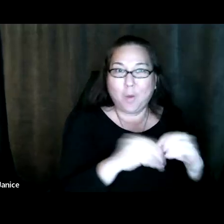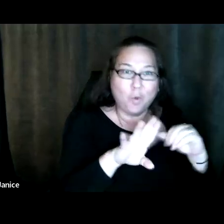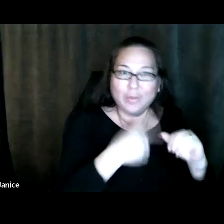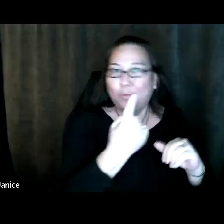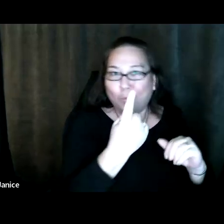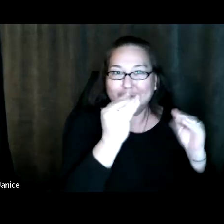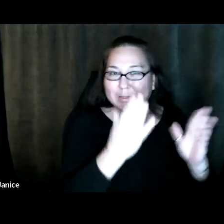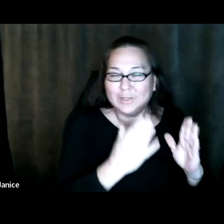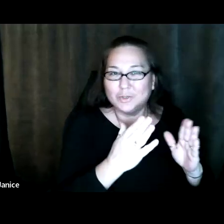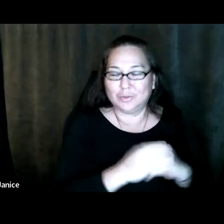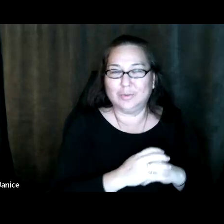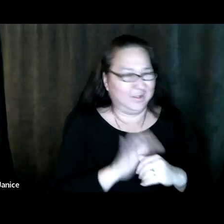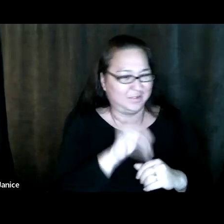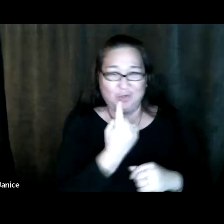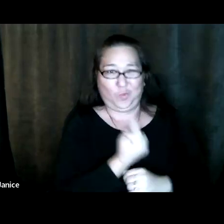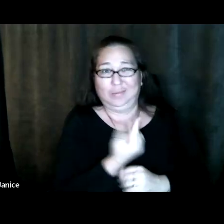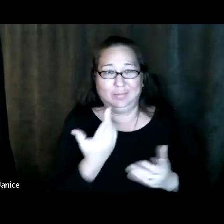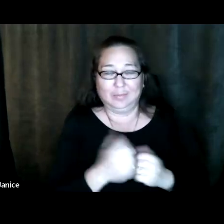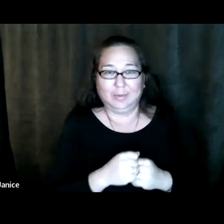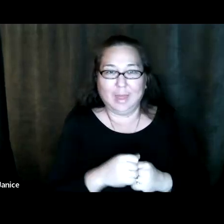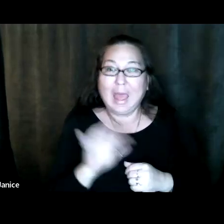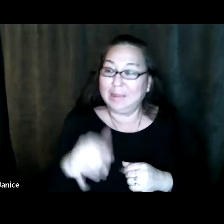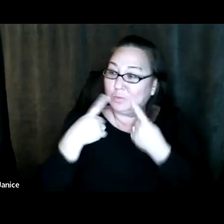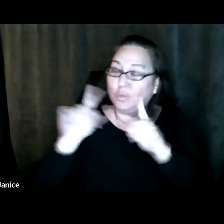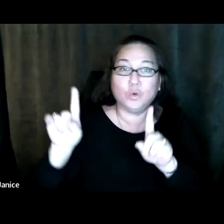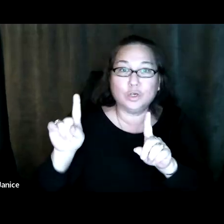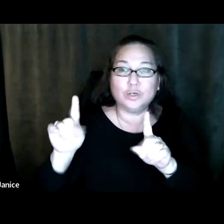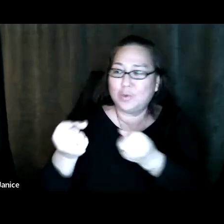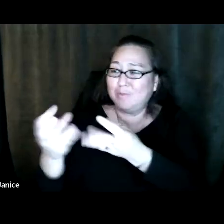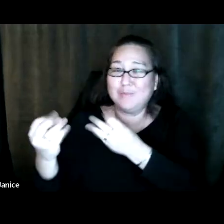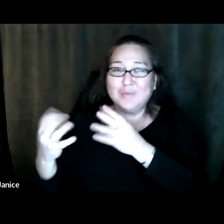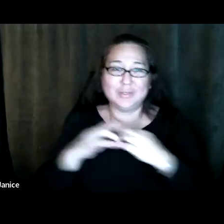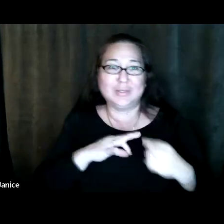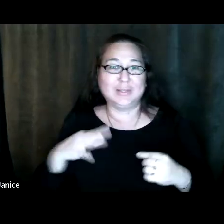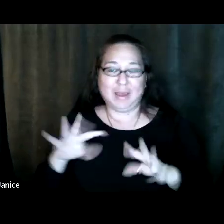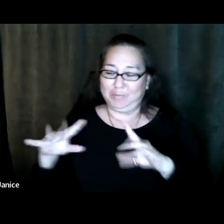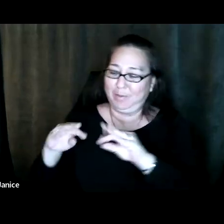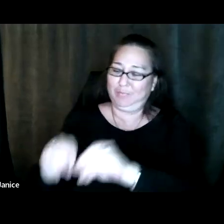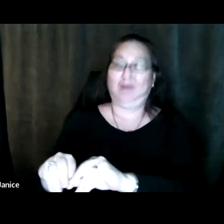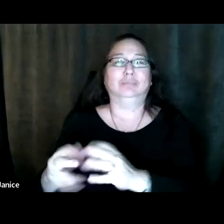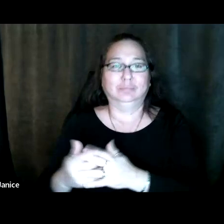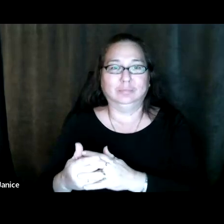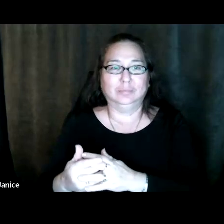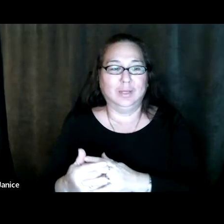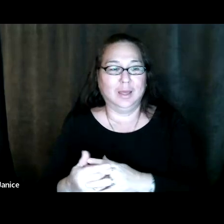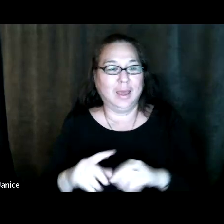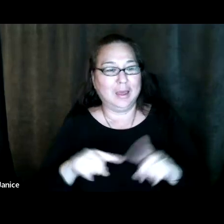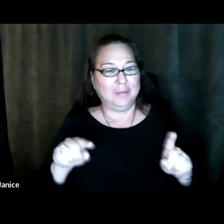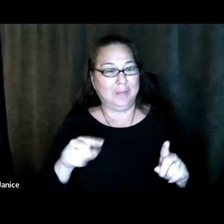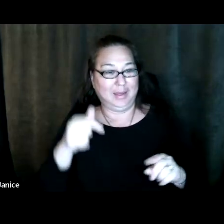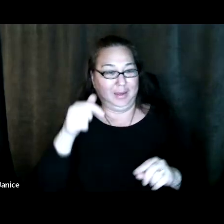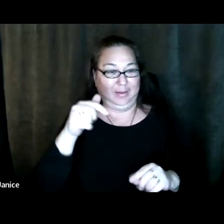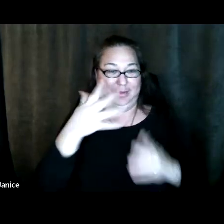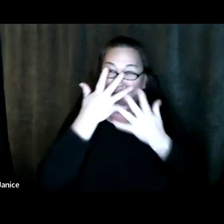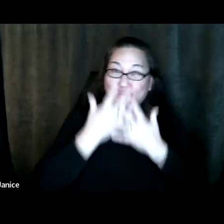model in place because it works. Unfortunately, BPS has ignored the inclusion planning team recommendations and plans